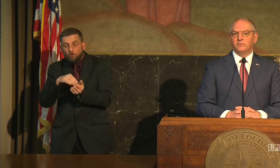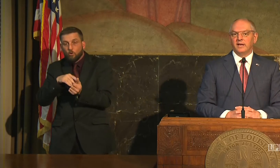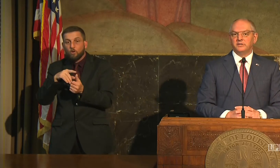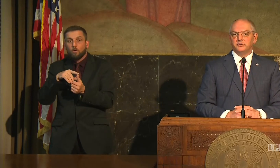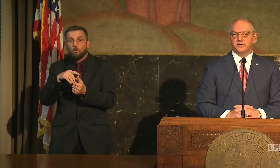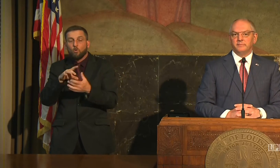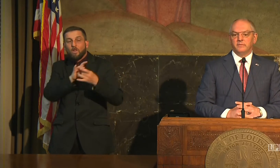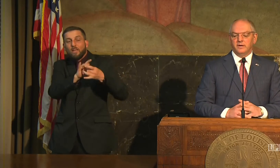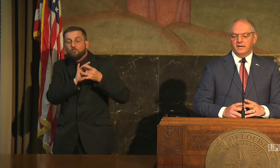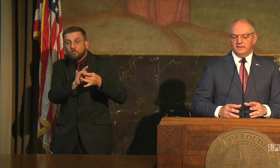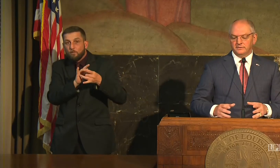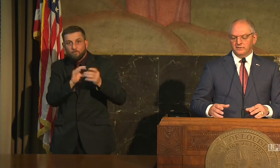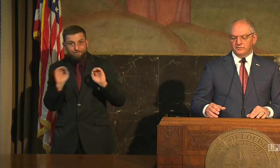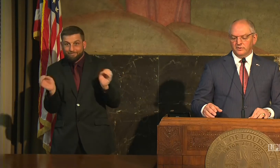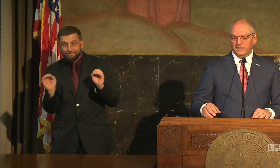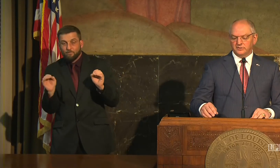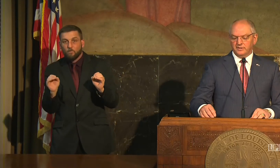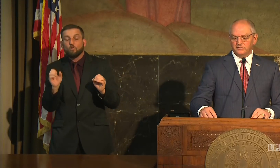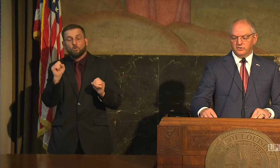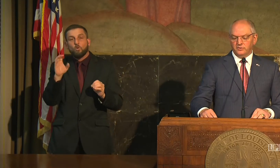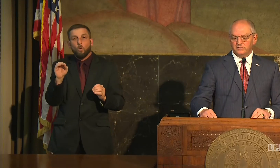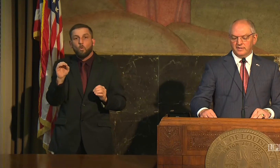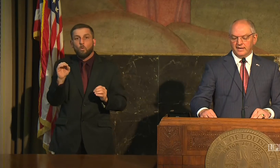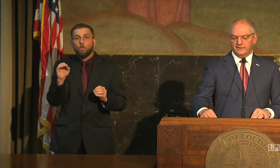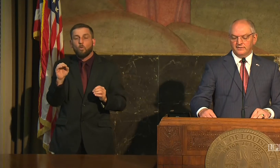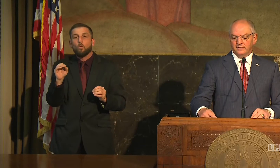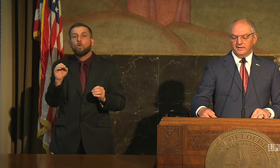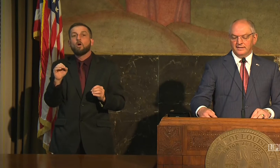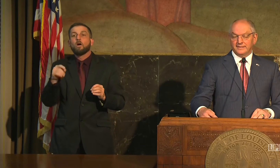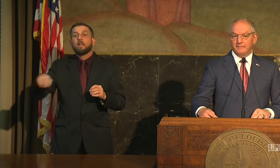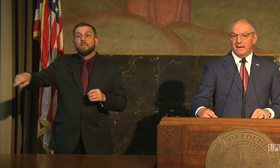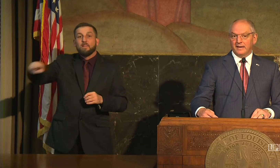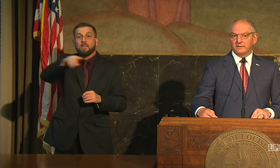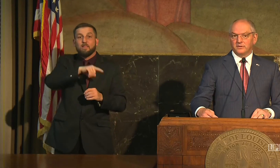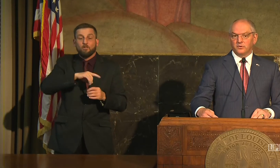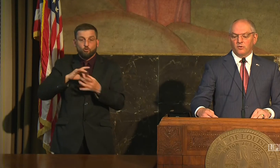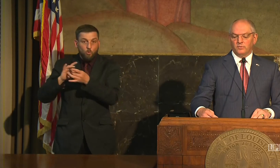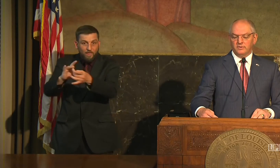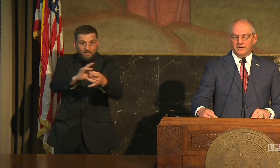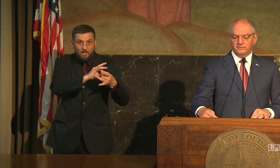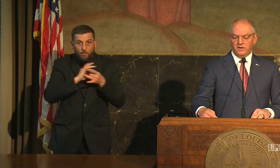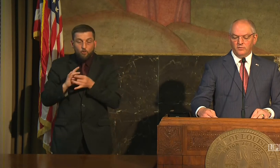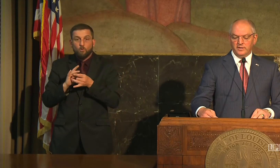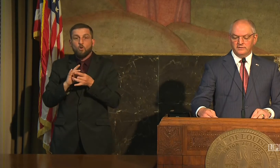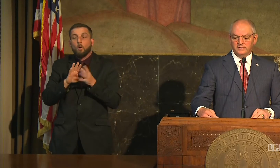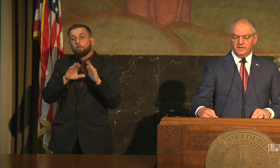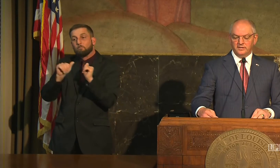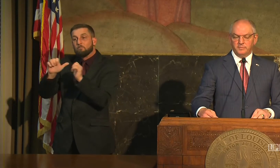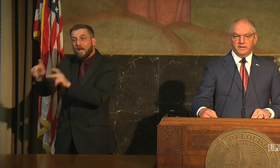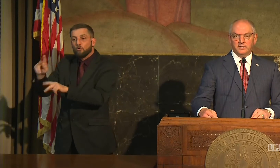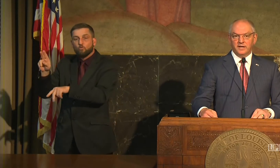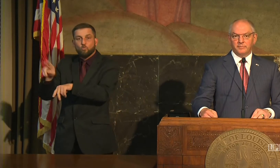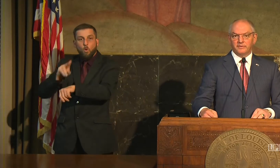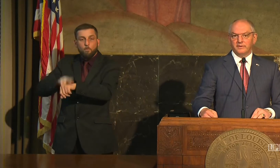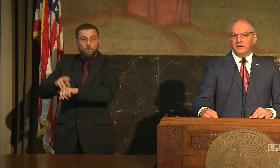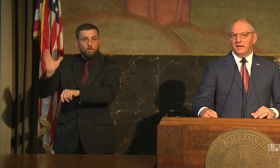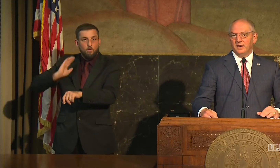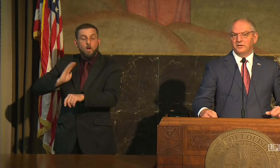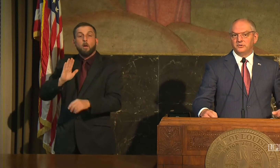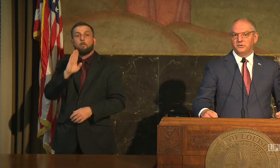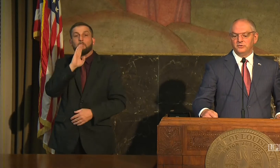doctor-patient relationship. So let's do this together. Let's get back to normal. And as always, let's be a good